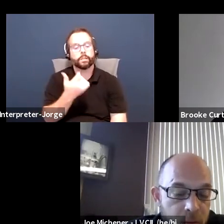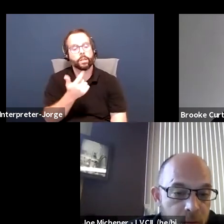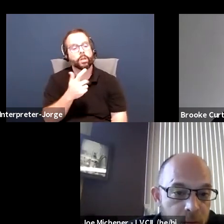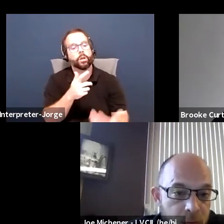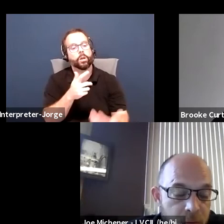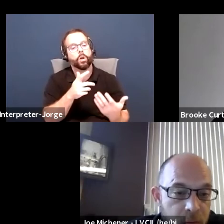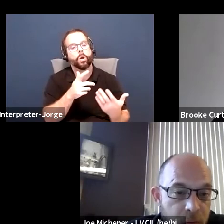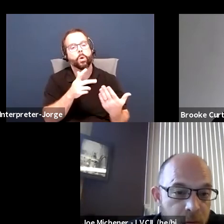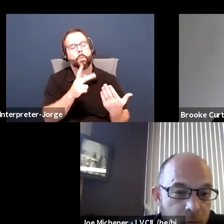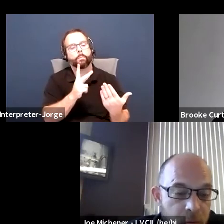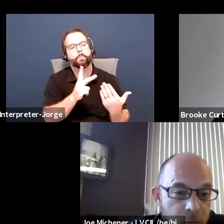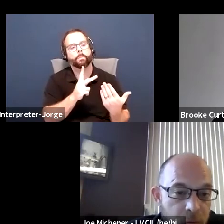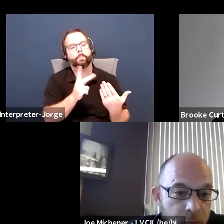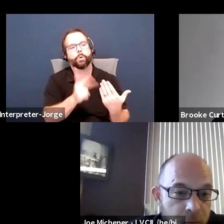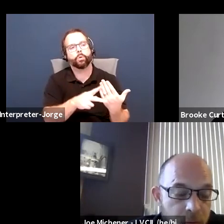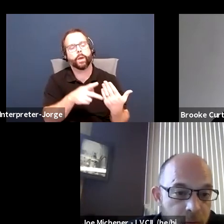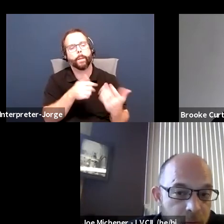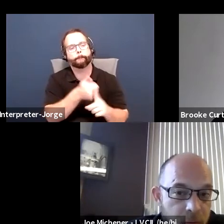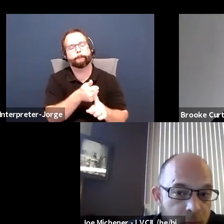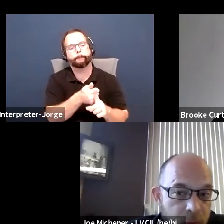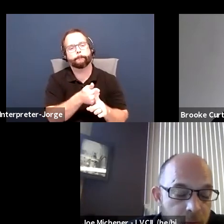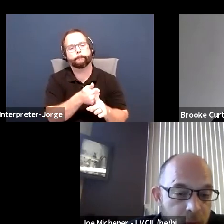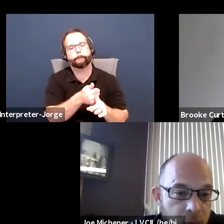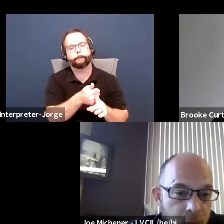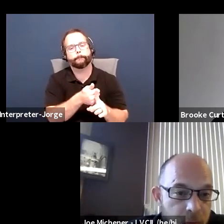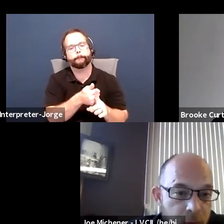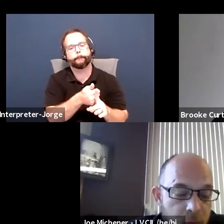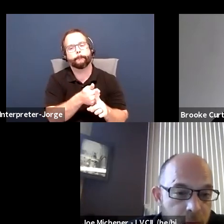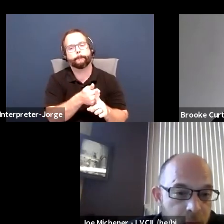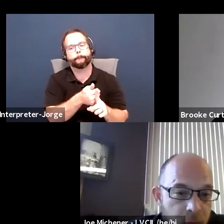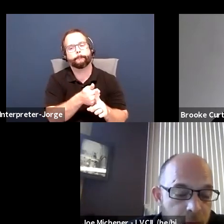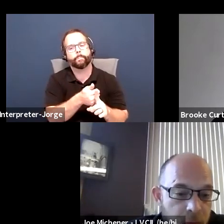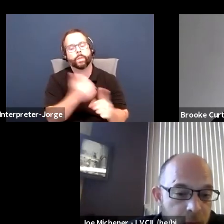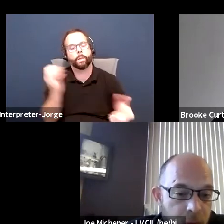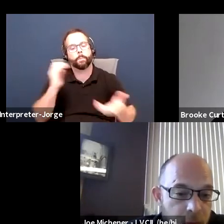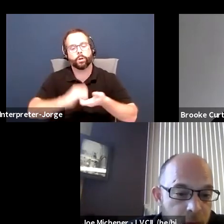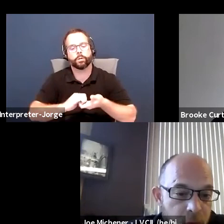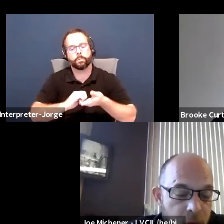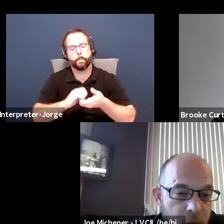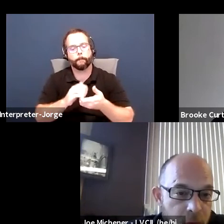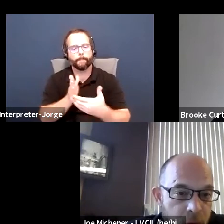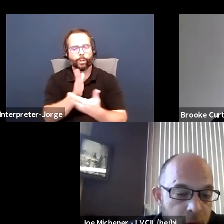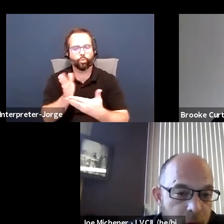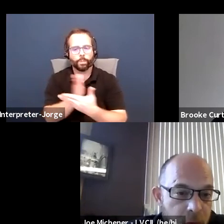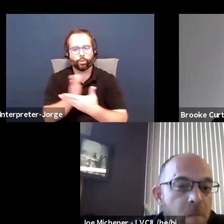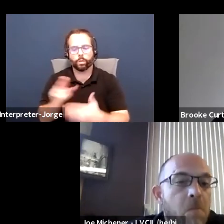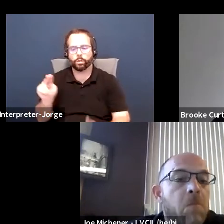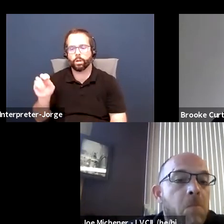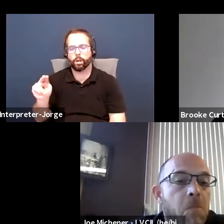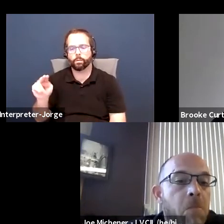actually uh, a program that is in partnership between nonprofits of a